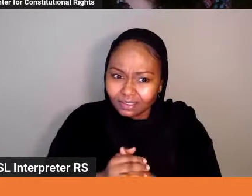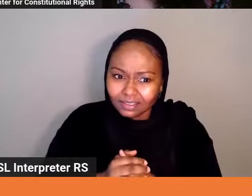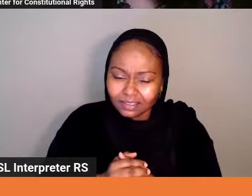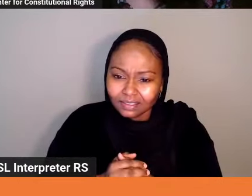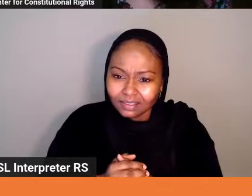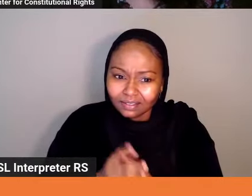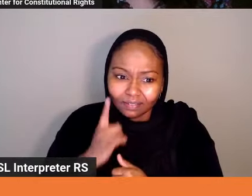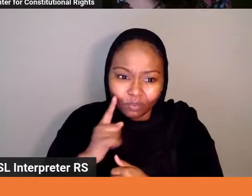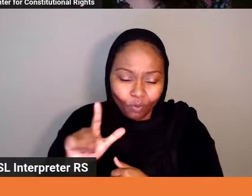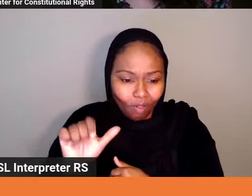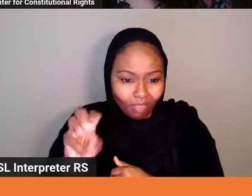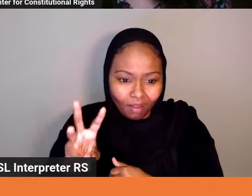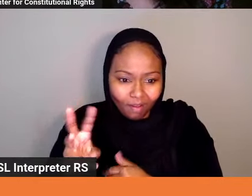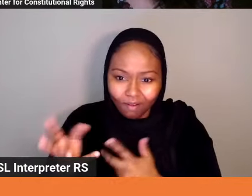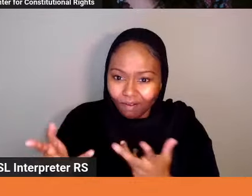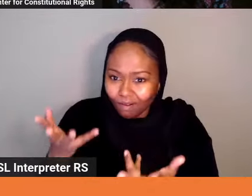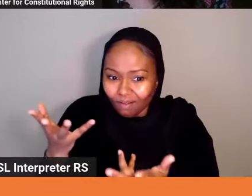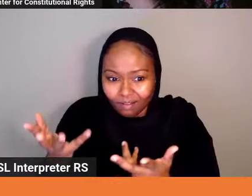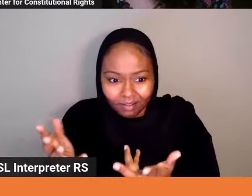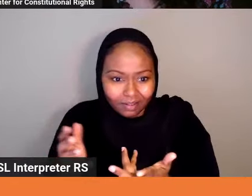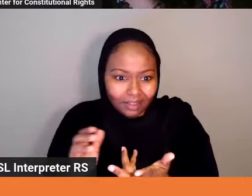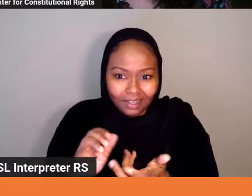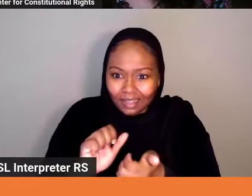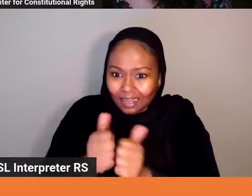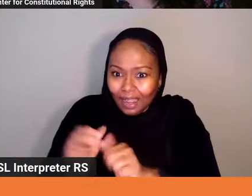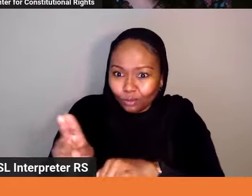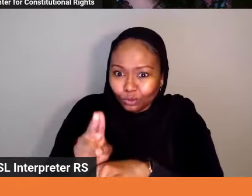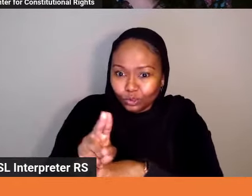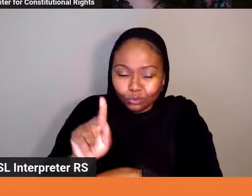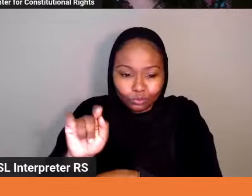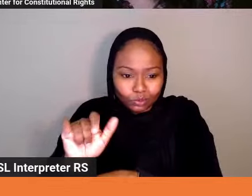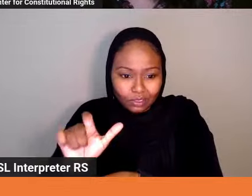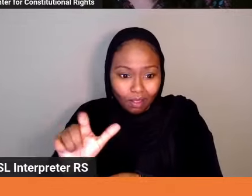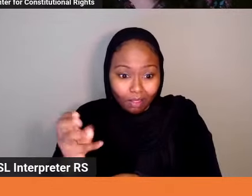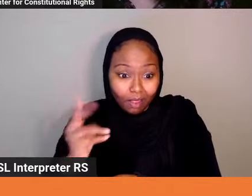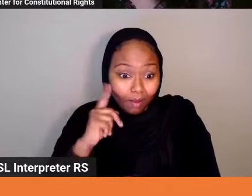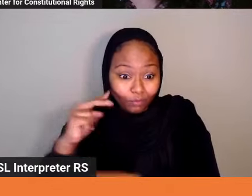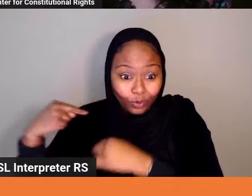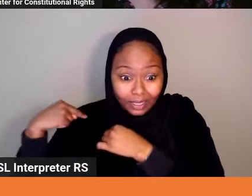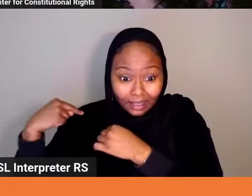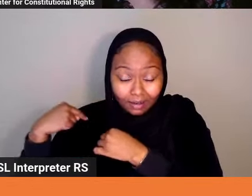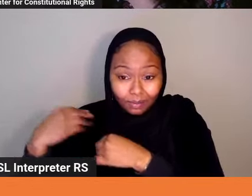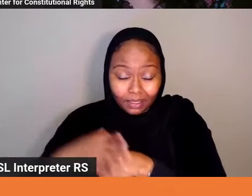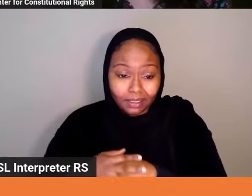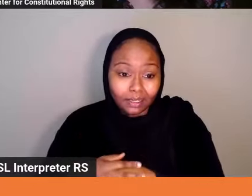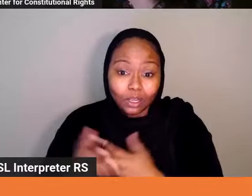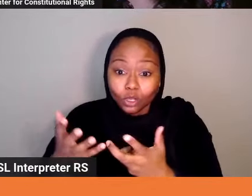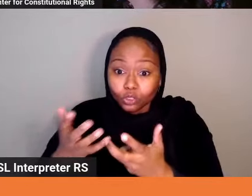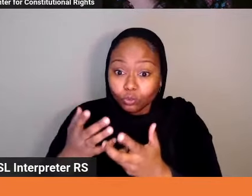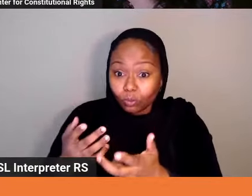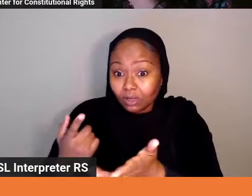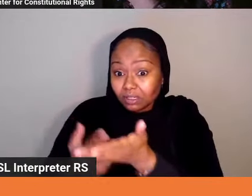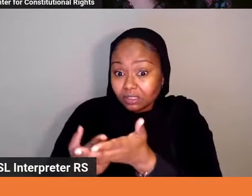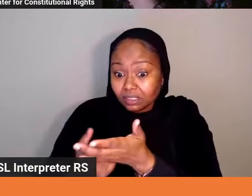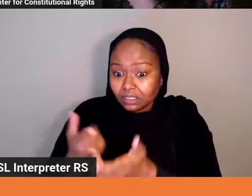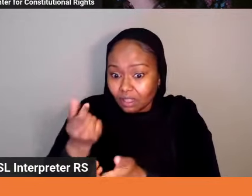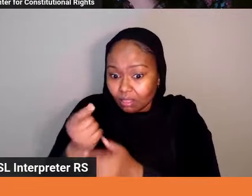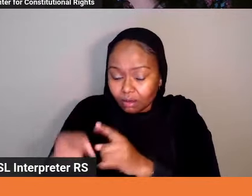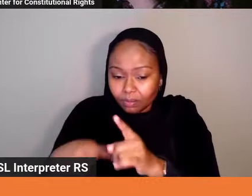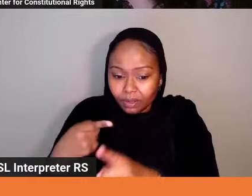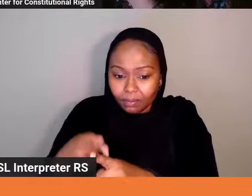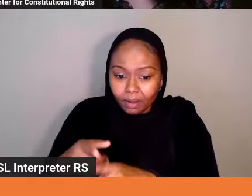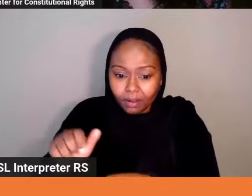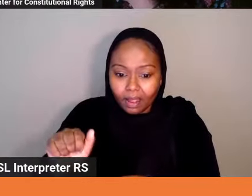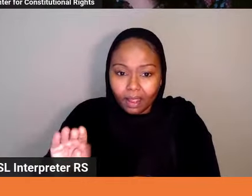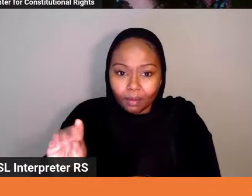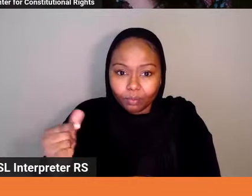on law as kind of a way to get accountability. Do you want to talk a little bit about Abu Ghraib and how that case is